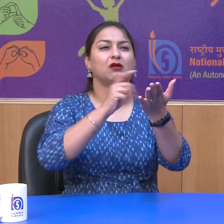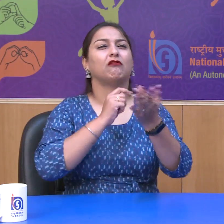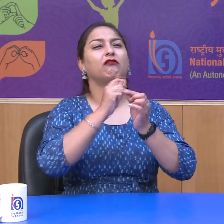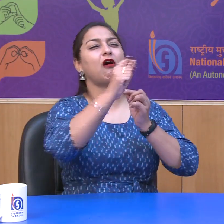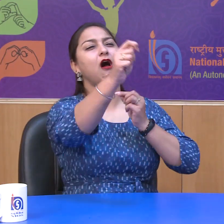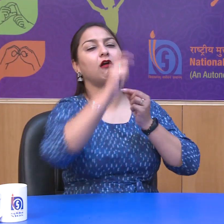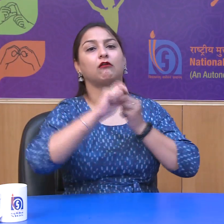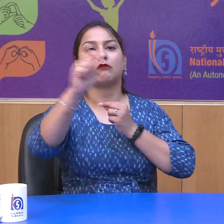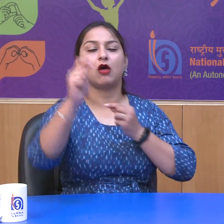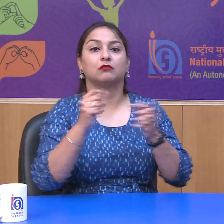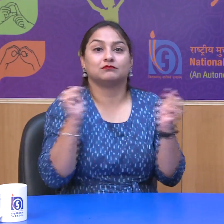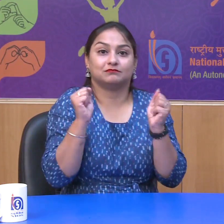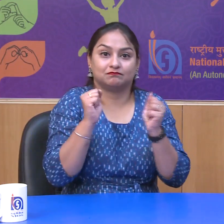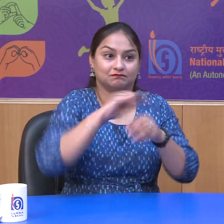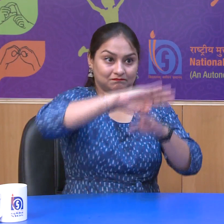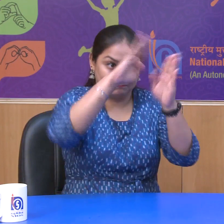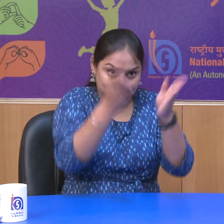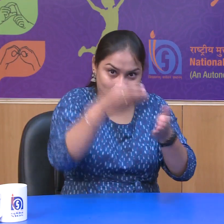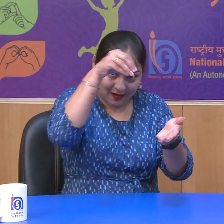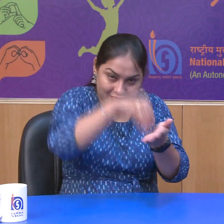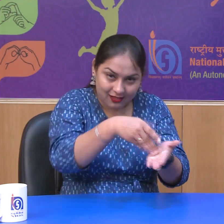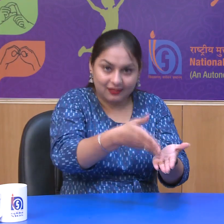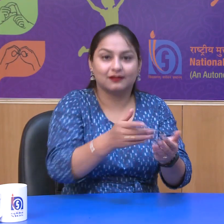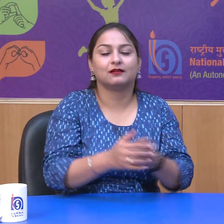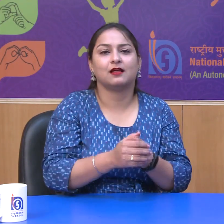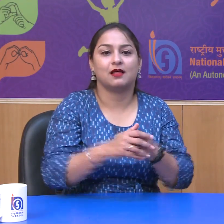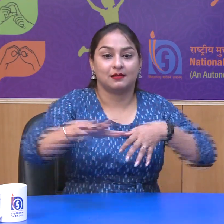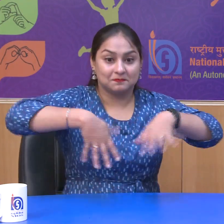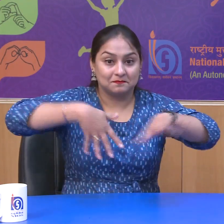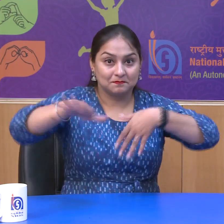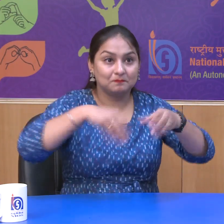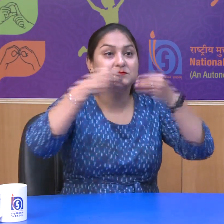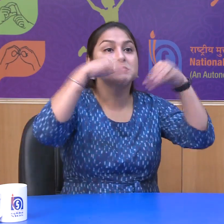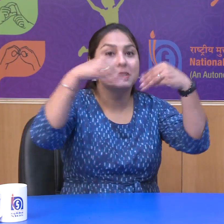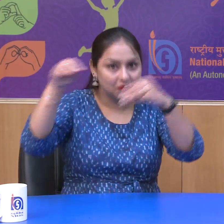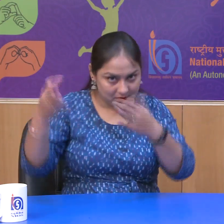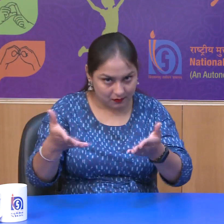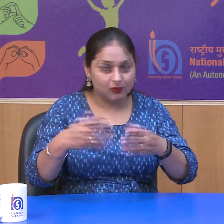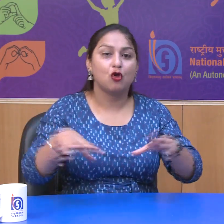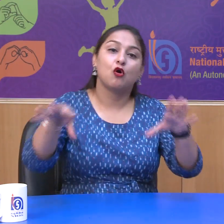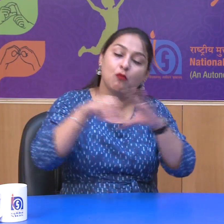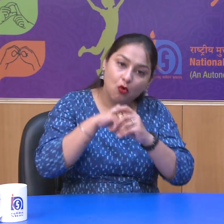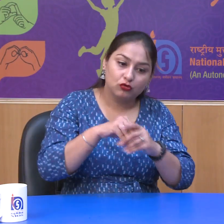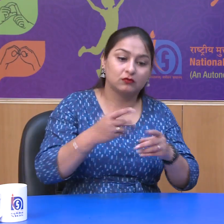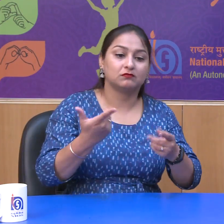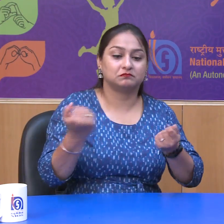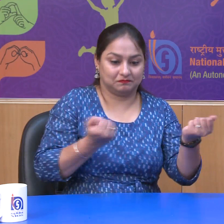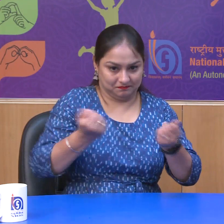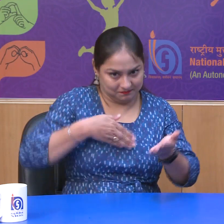milk to far off metropolitan centers both by road and